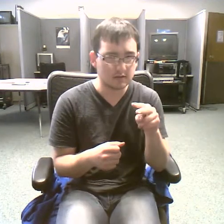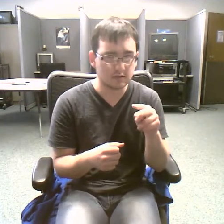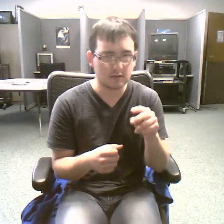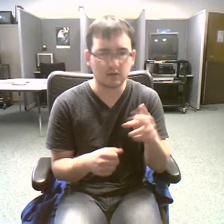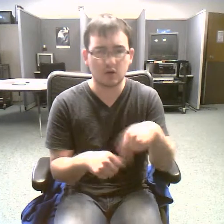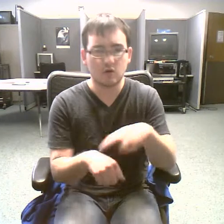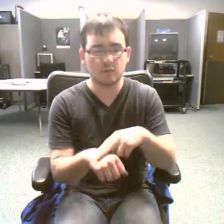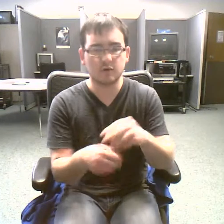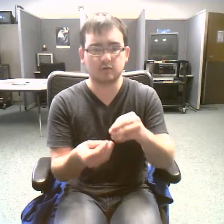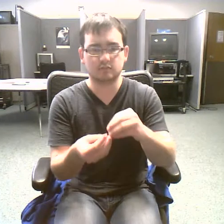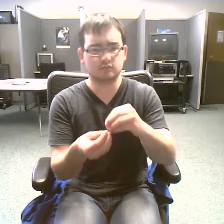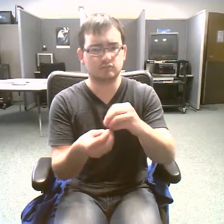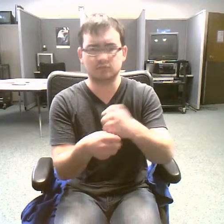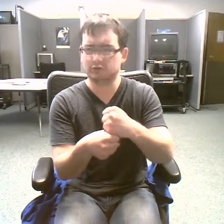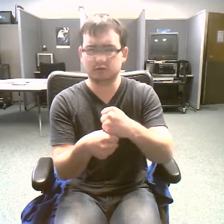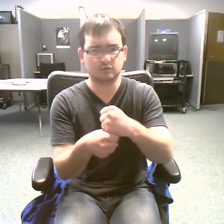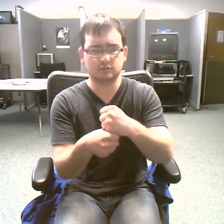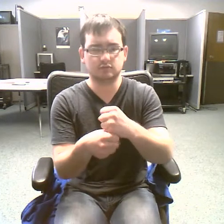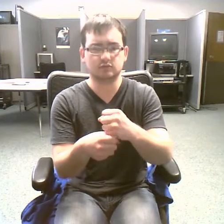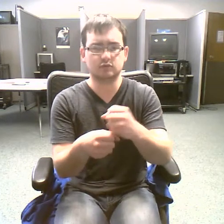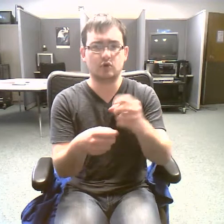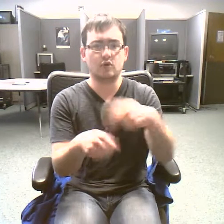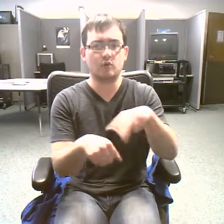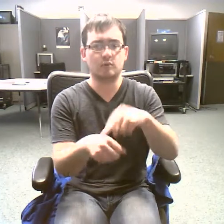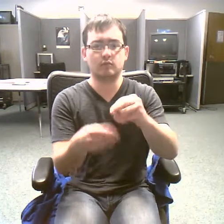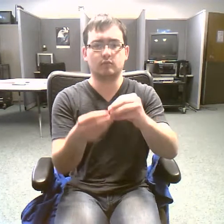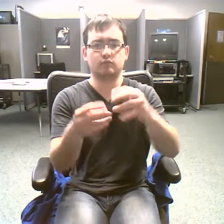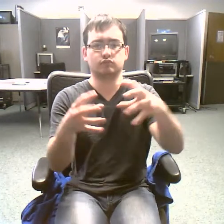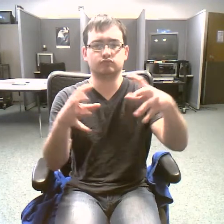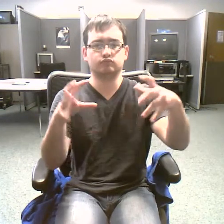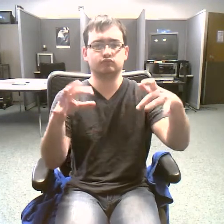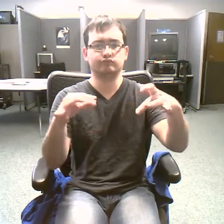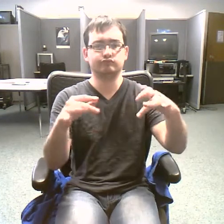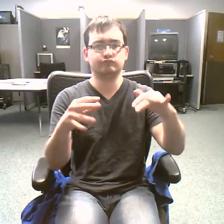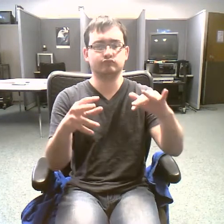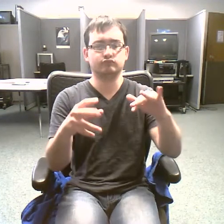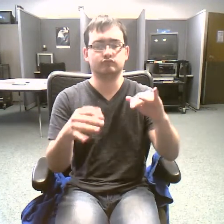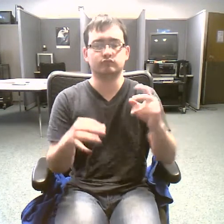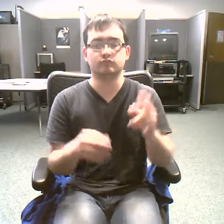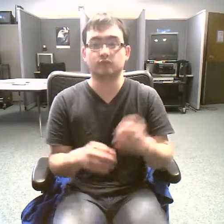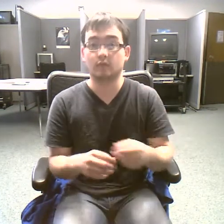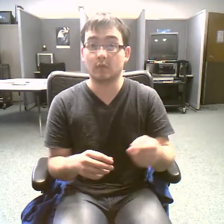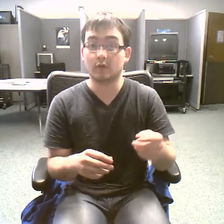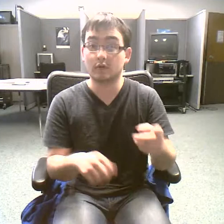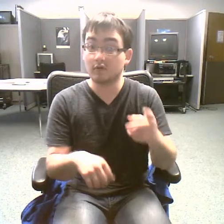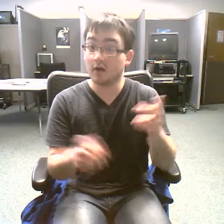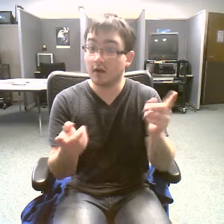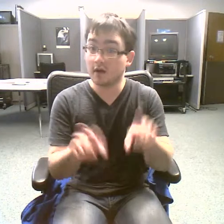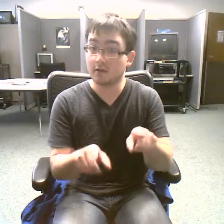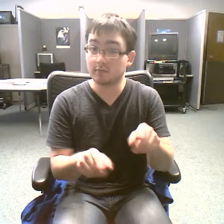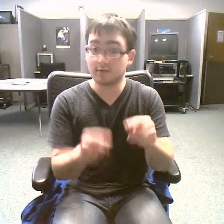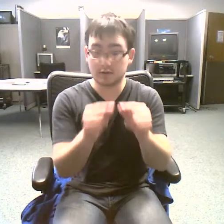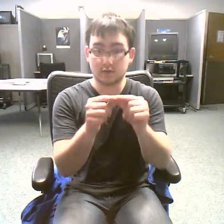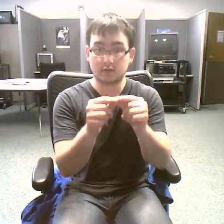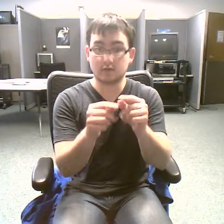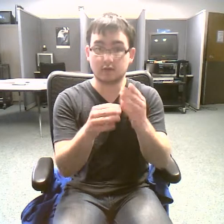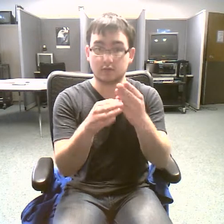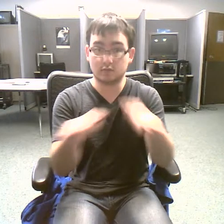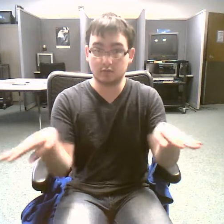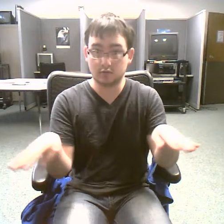has loose strands called chromatin. When it's time for the cell to reproduce, they condense and wound up very, very tightly.